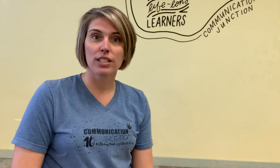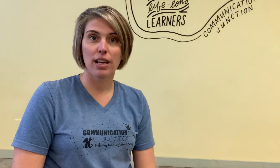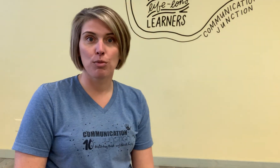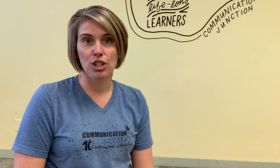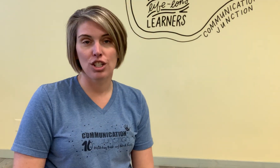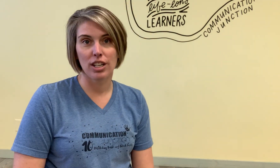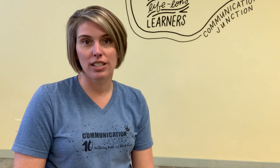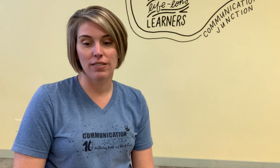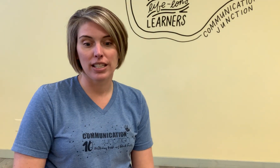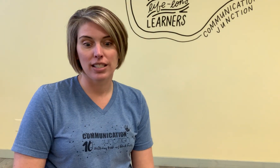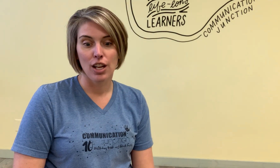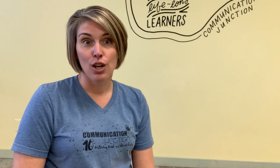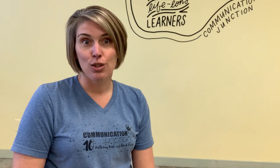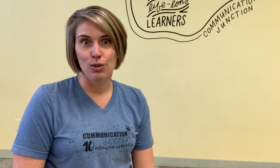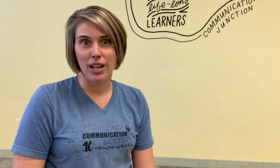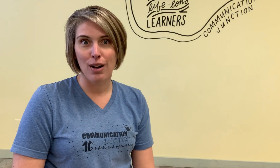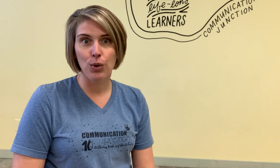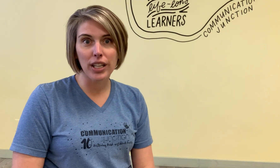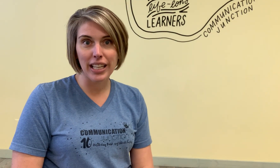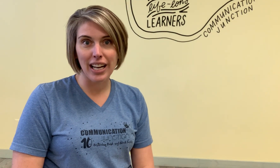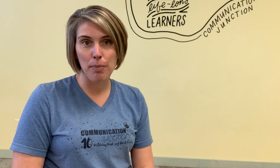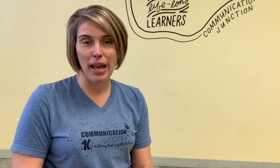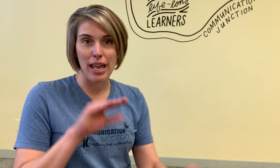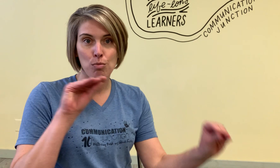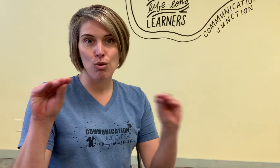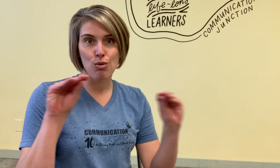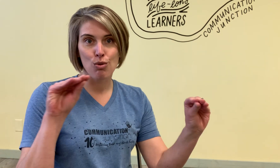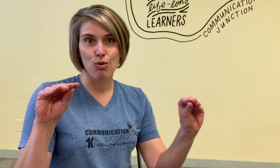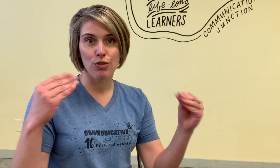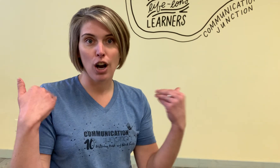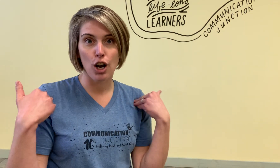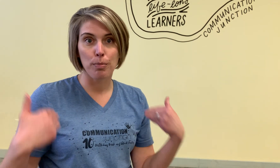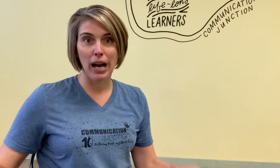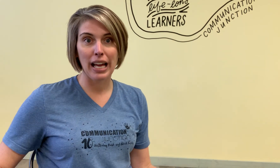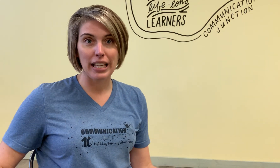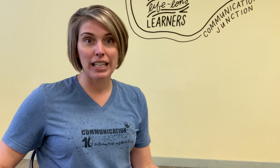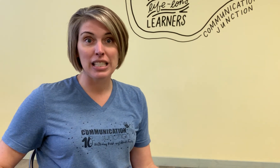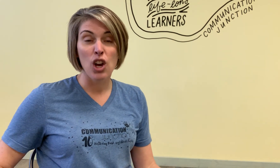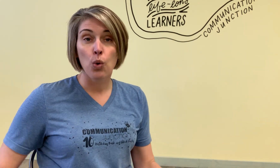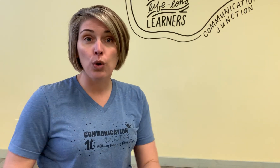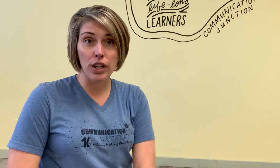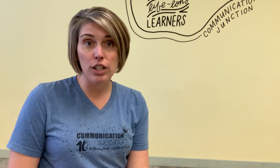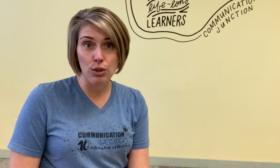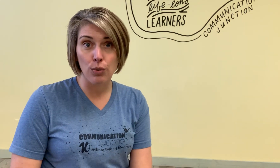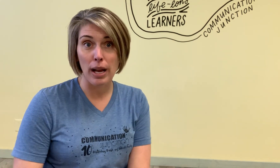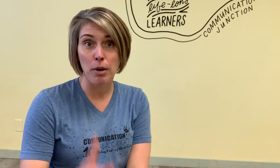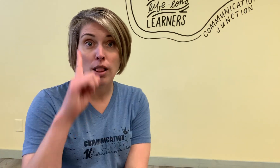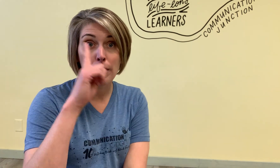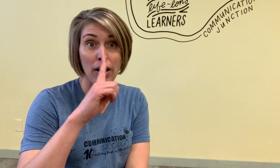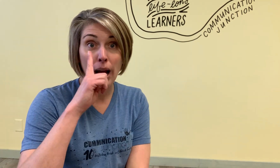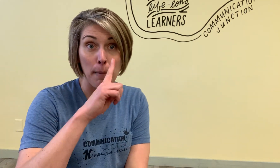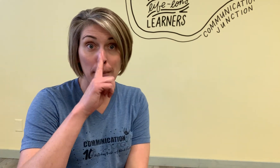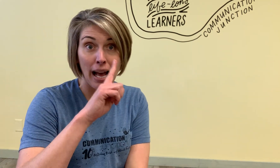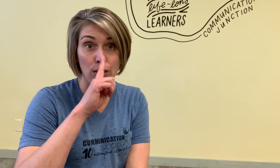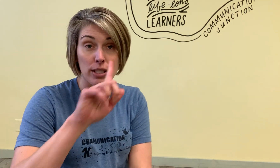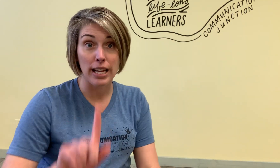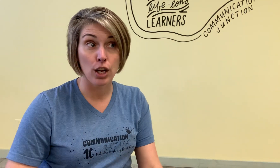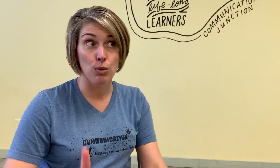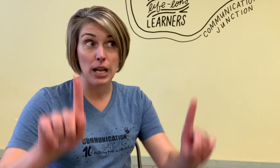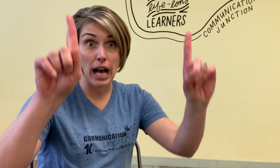time we change activities. So now we're gonna get up and move our bodies. We're gonna do a rhyme all about a mouse that goes